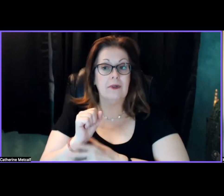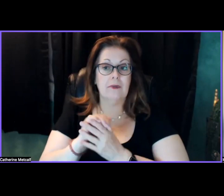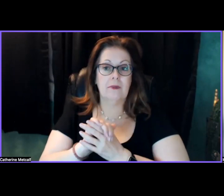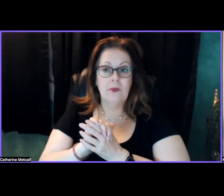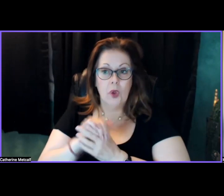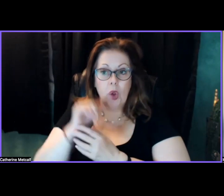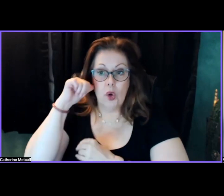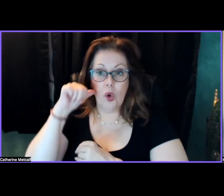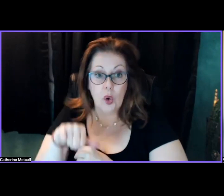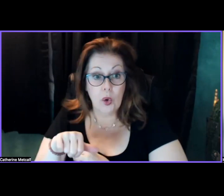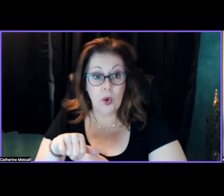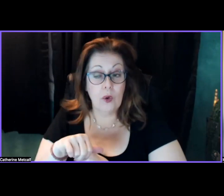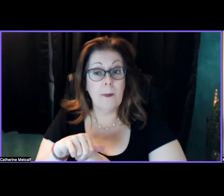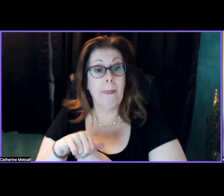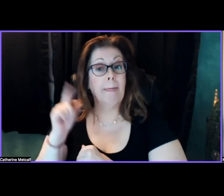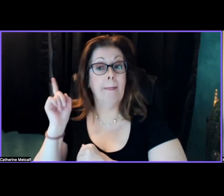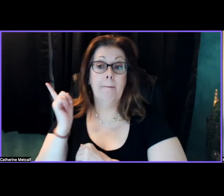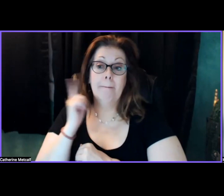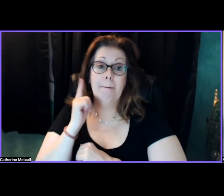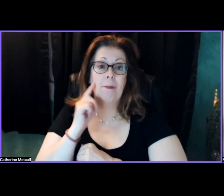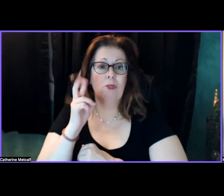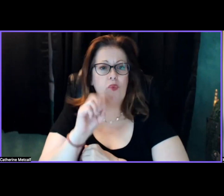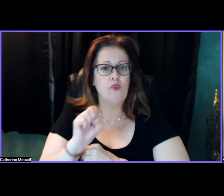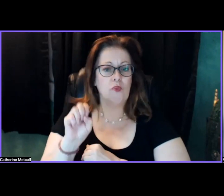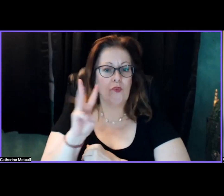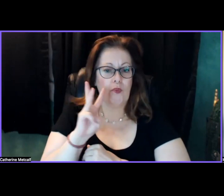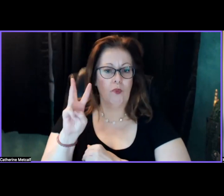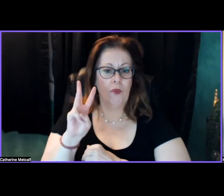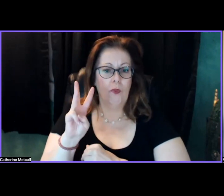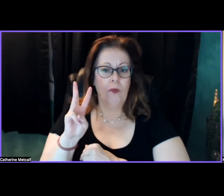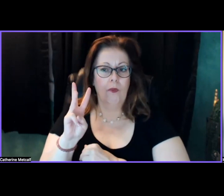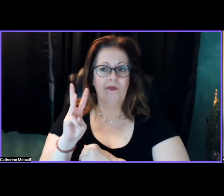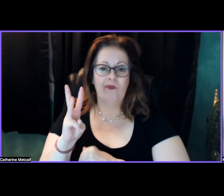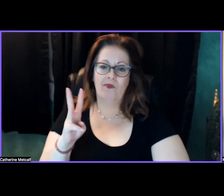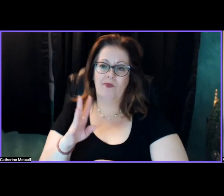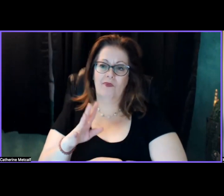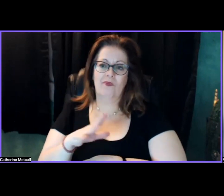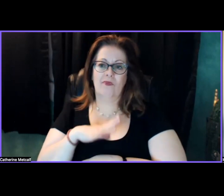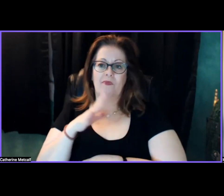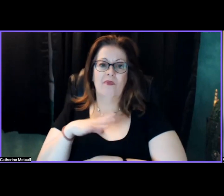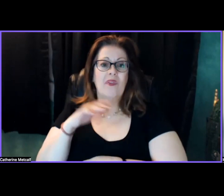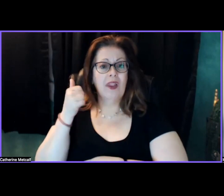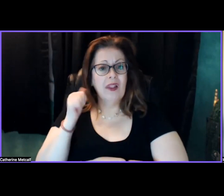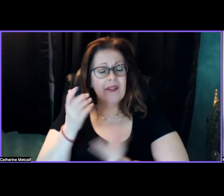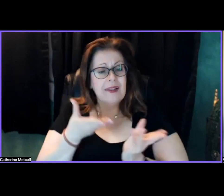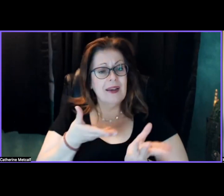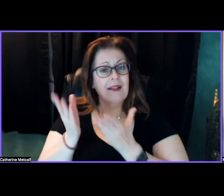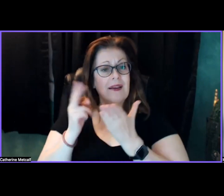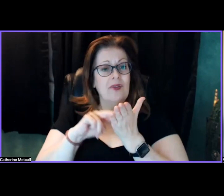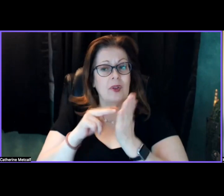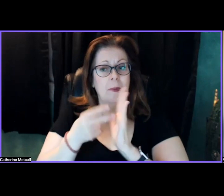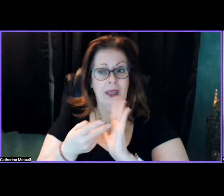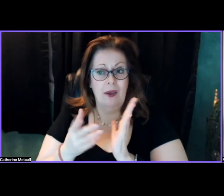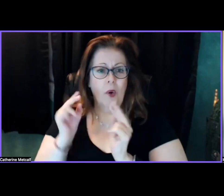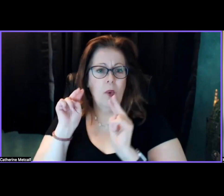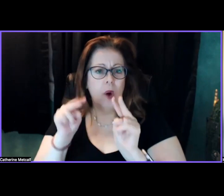Girl. The sound raw. Sound of a fine auntie who's lived the definition saying mashallah, like watching a